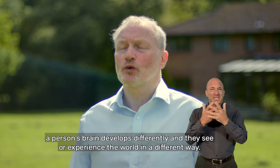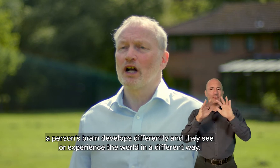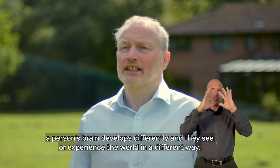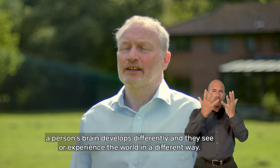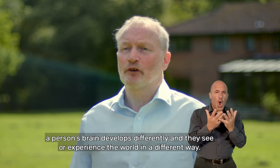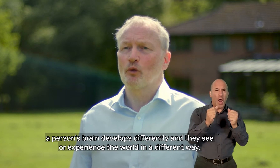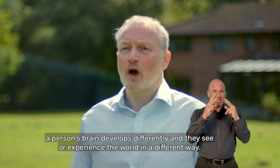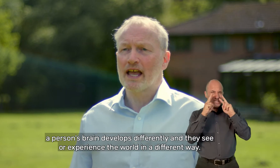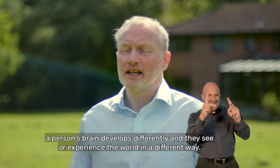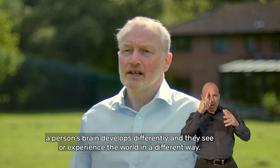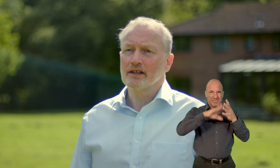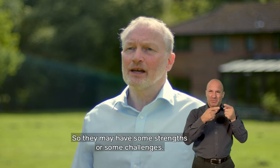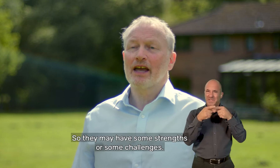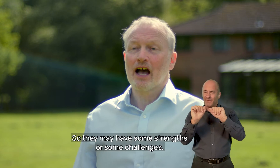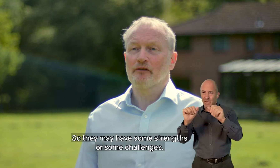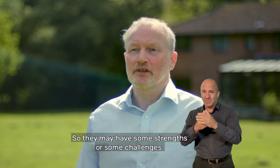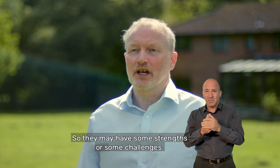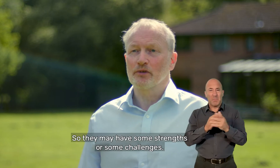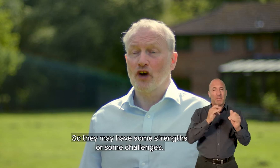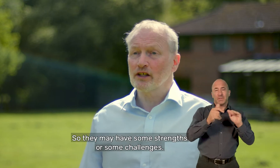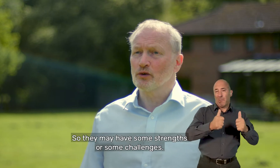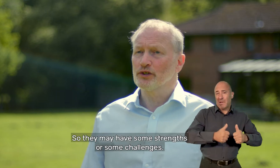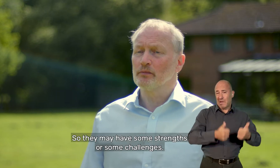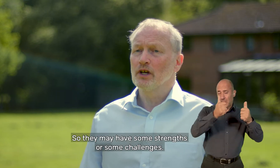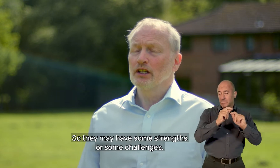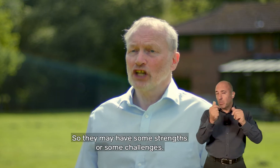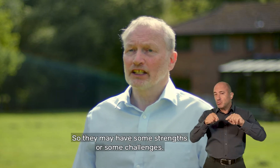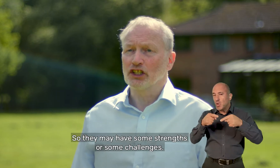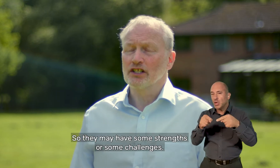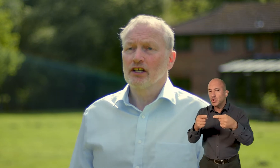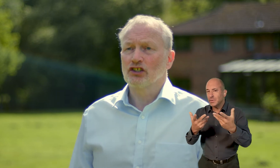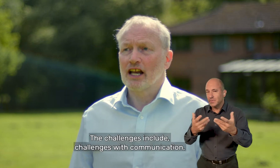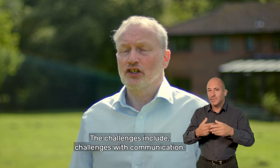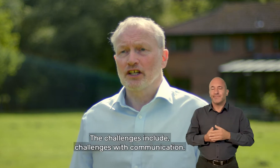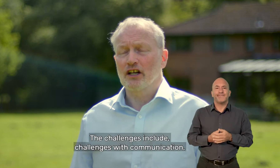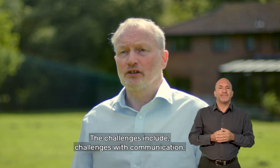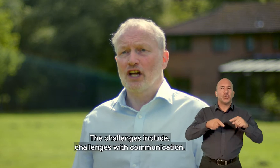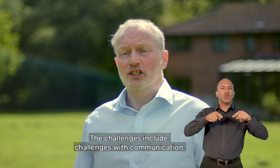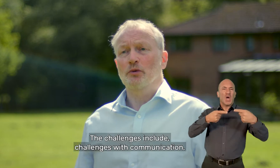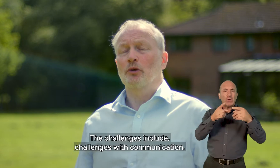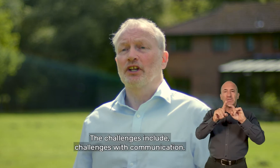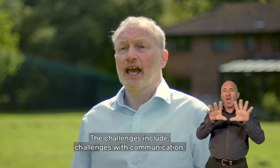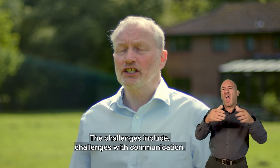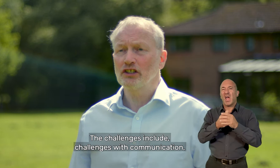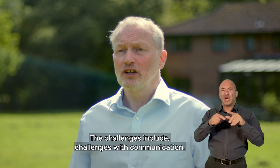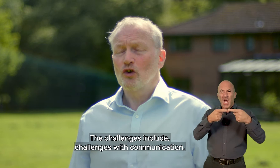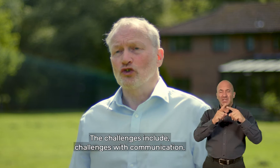the world in a different way. So they may have some strengths or some challenges. The challenges include challenges with communication or